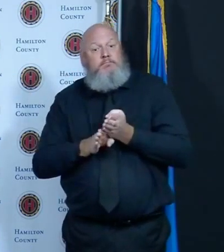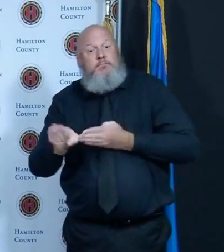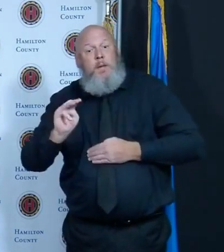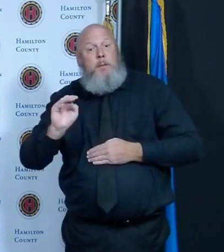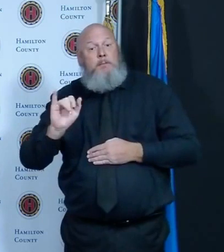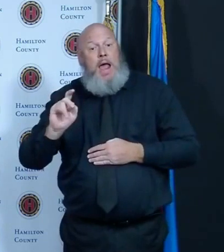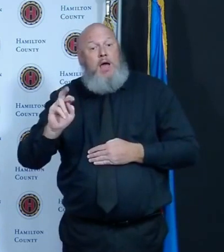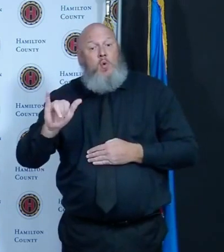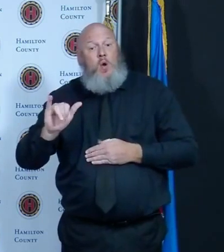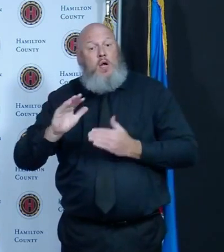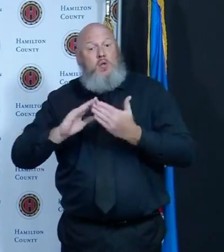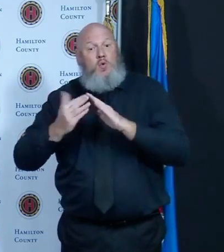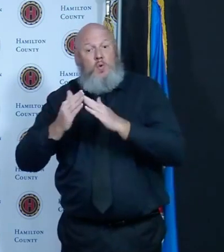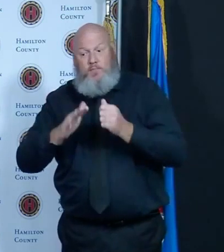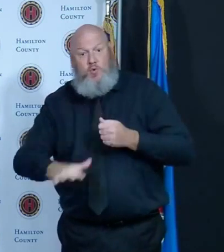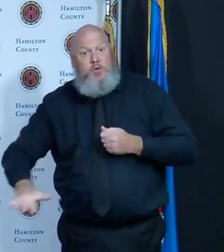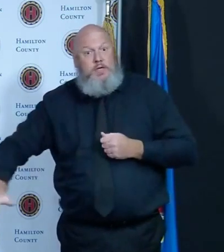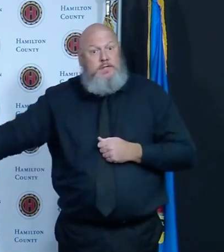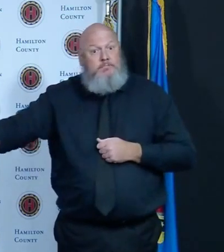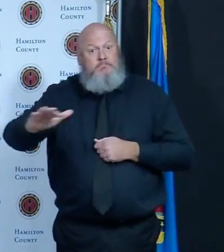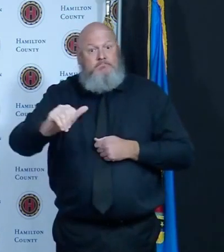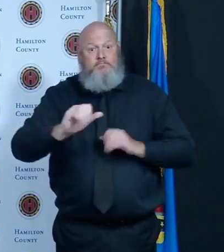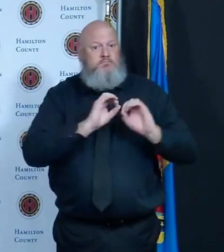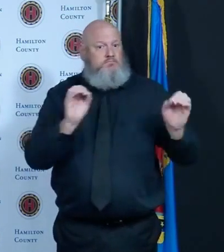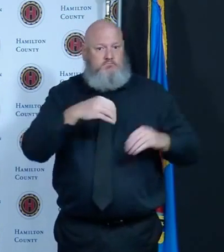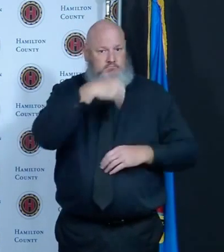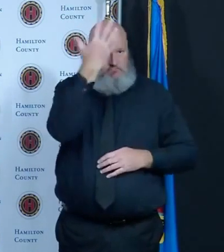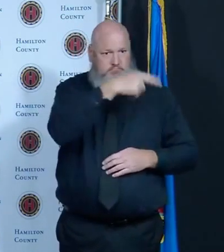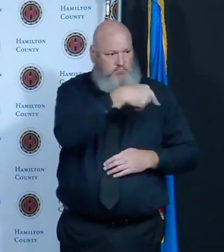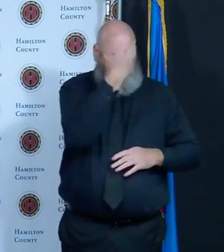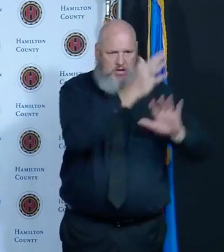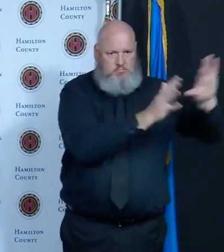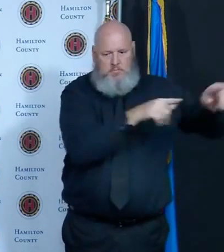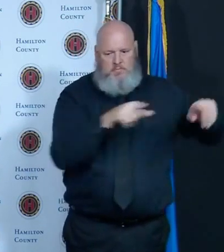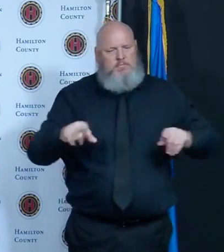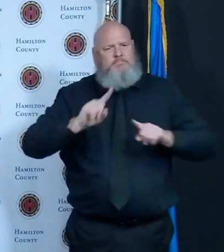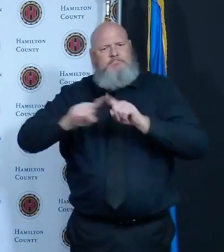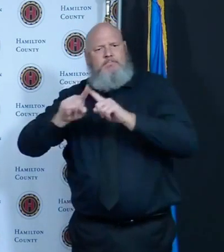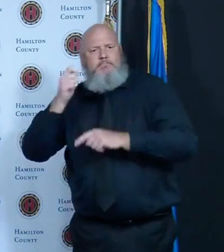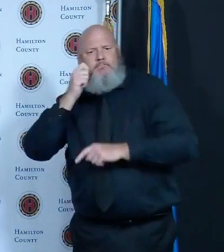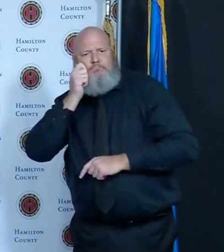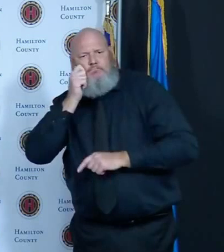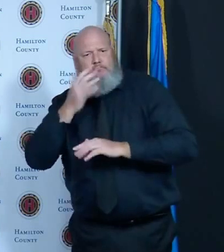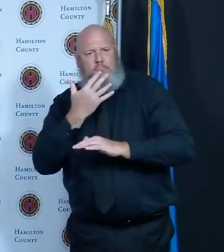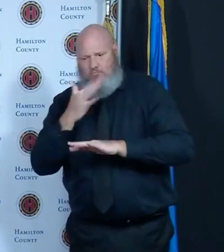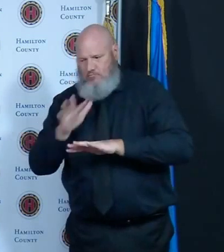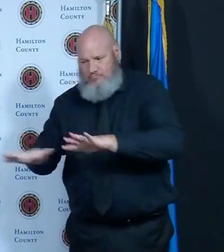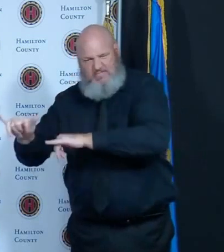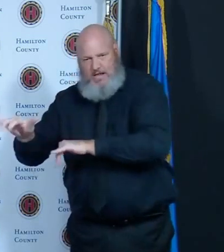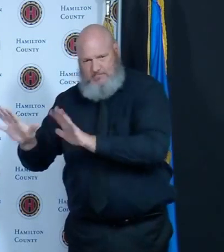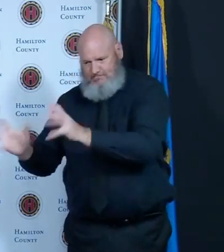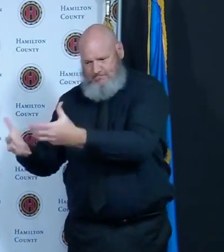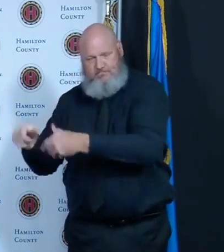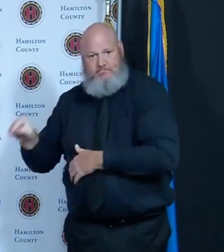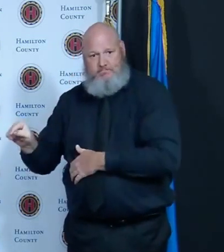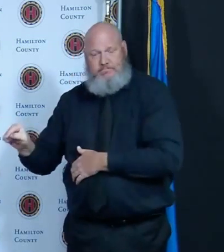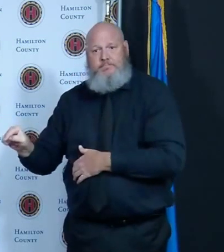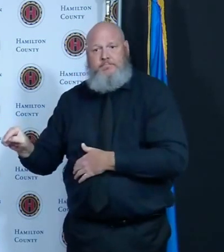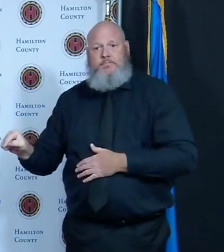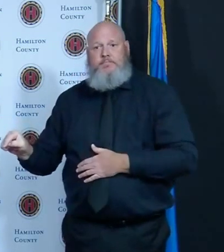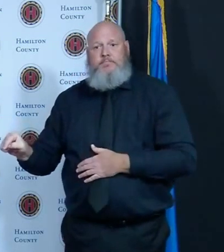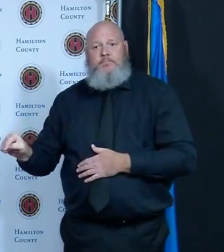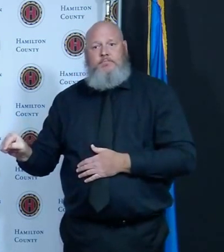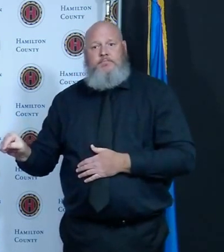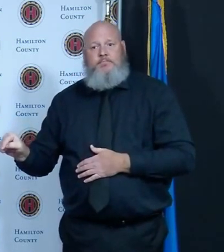disproportionately impacted by COVID-19. And so, as promised, and I talked to the health commissioner this morning, we